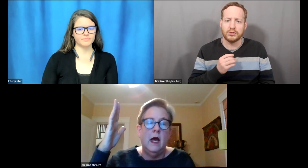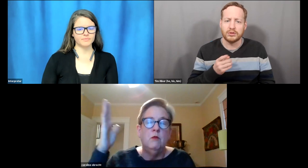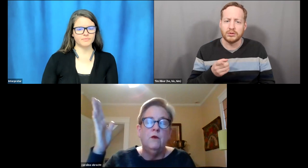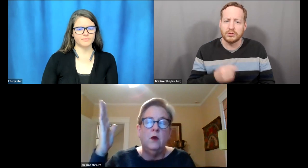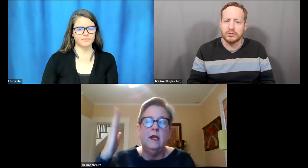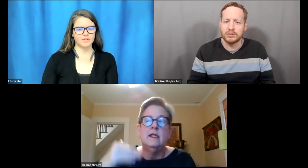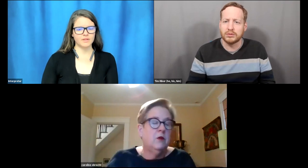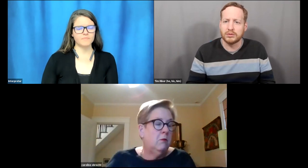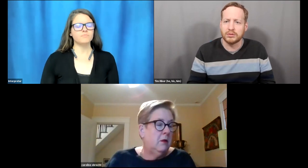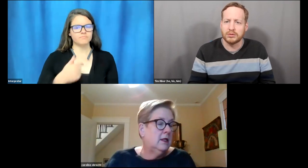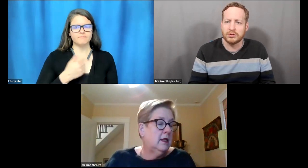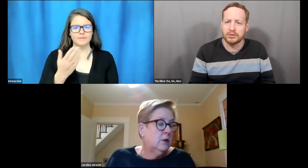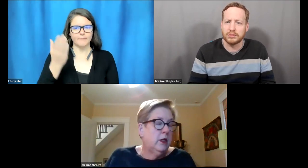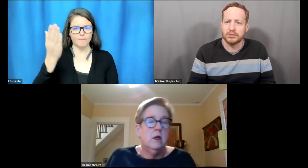I move that we accept the minutes as written.